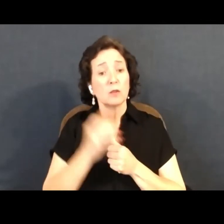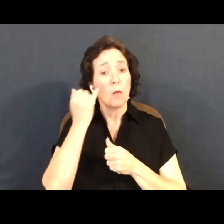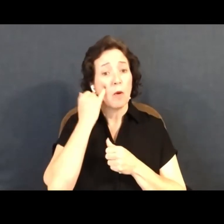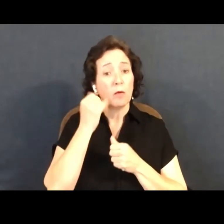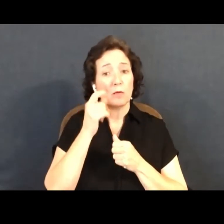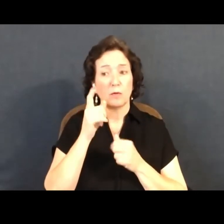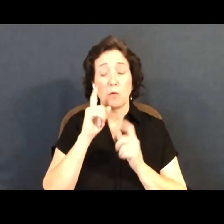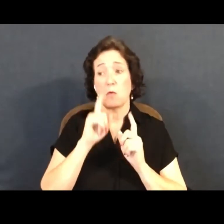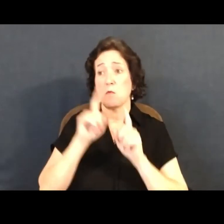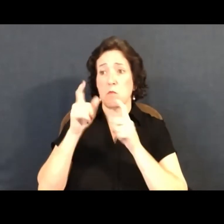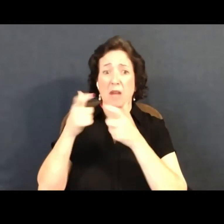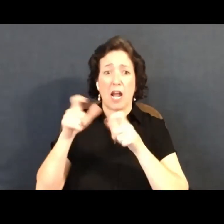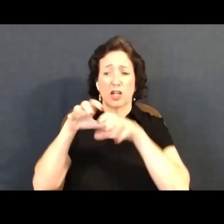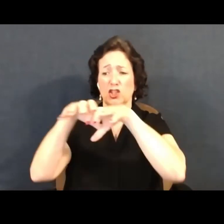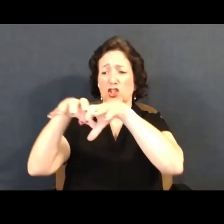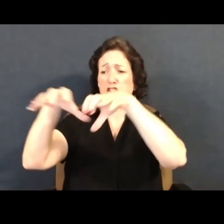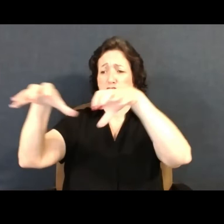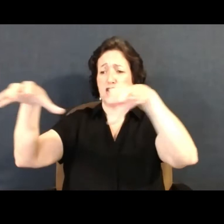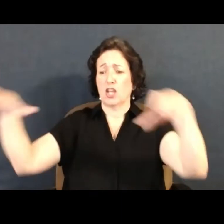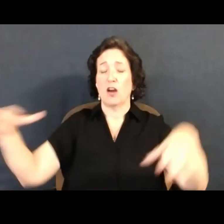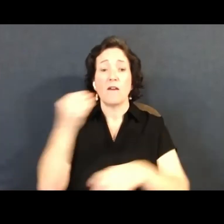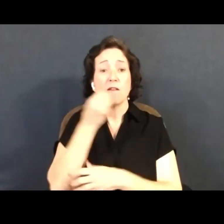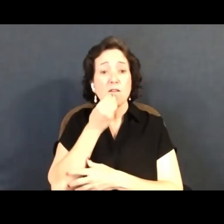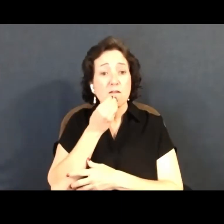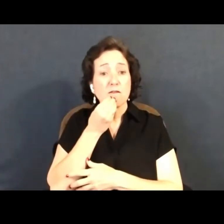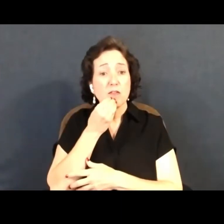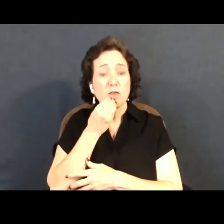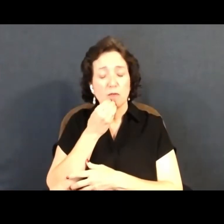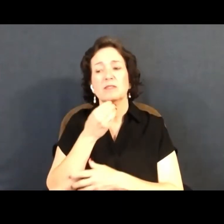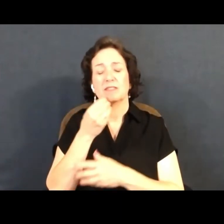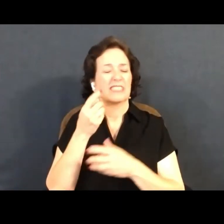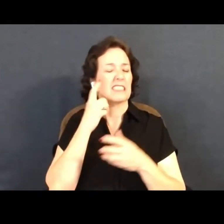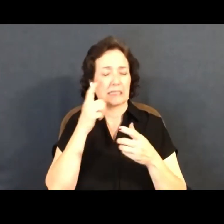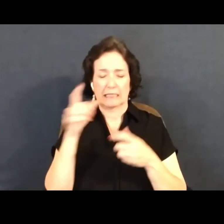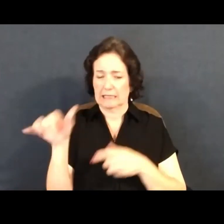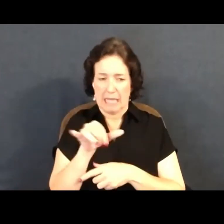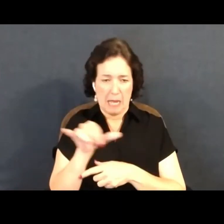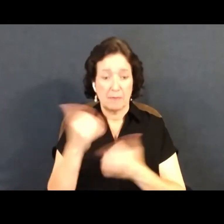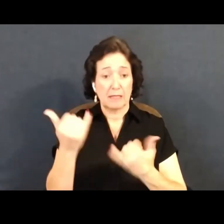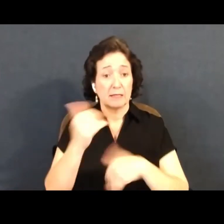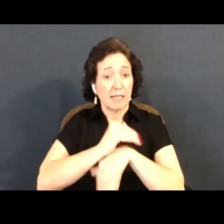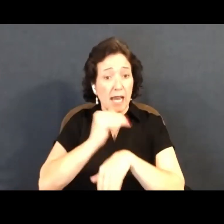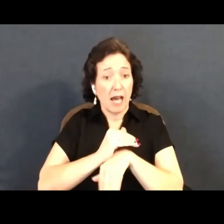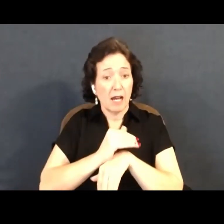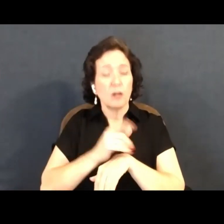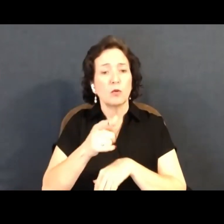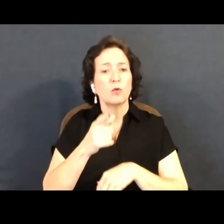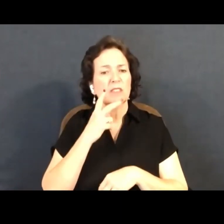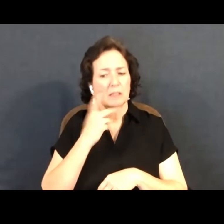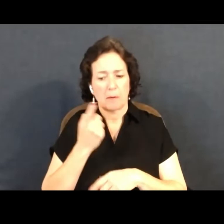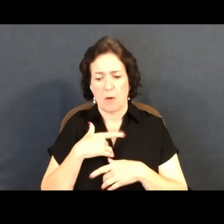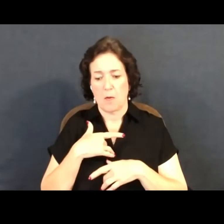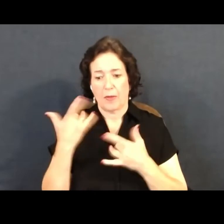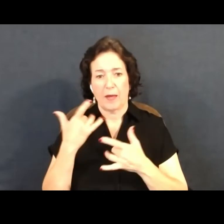great buffet, we can assure you this evening that you will find something delightful on